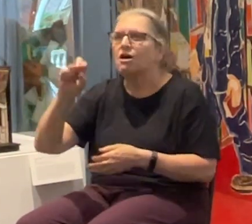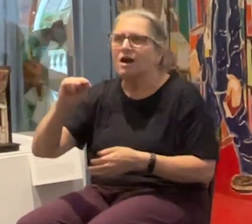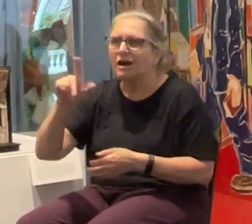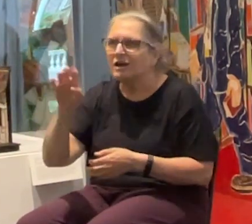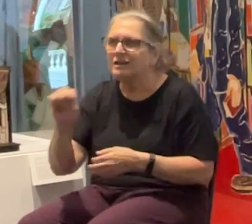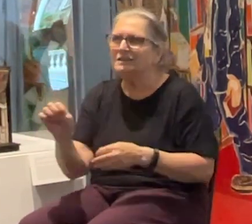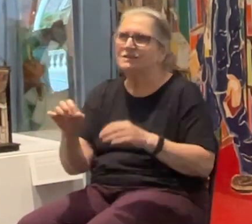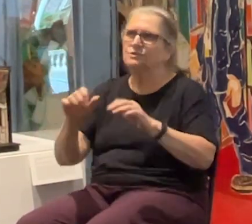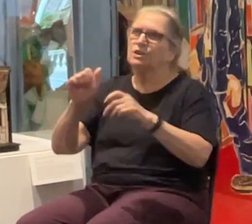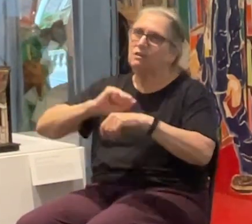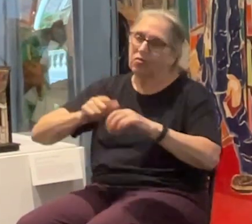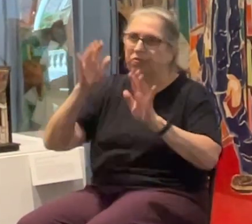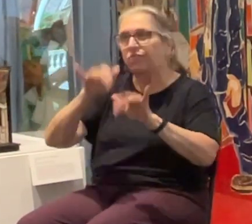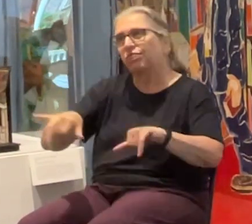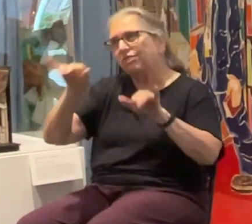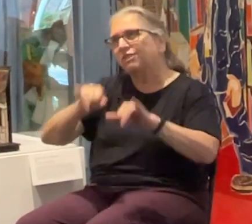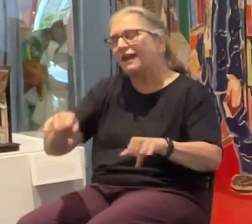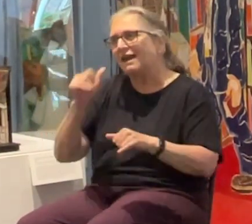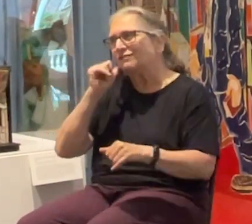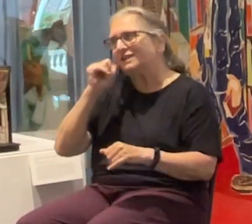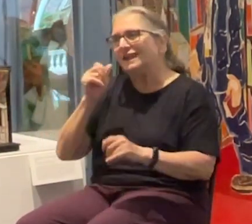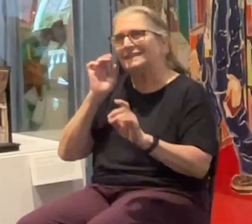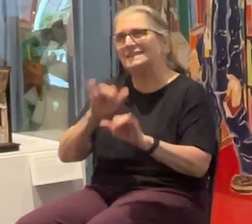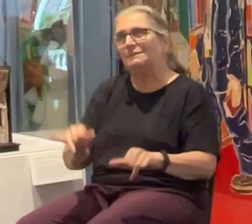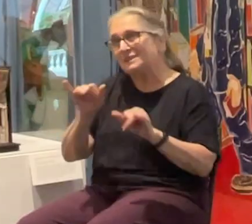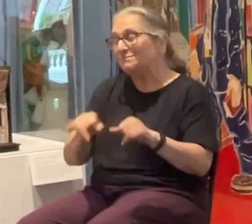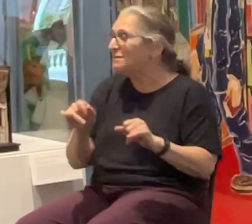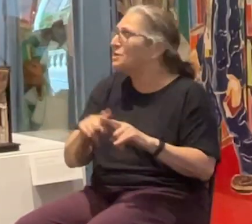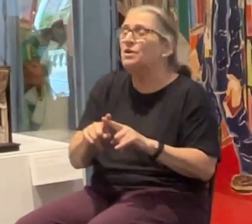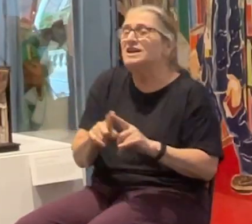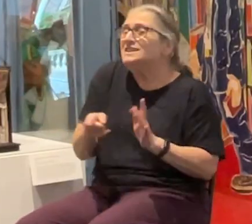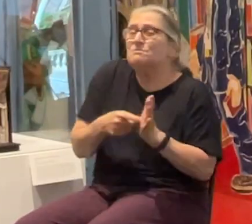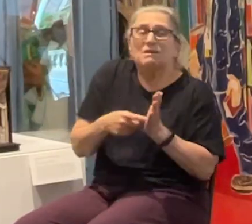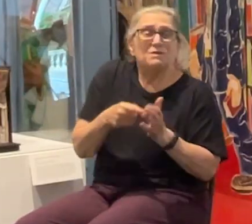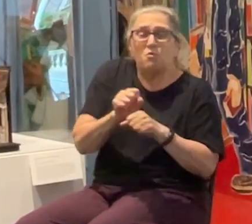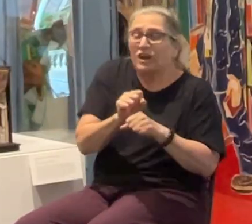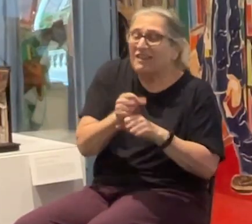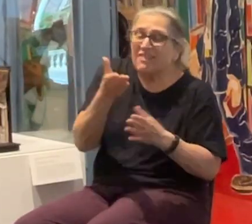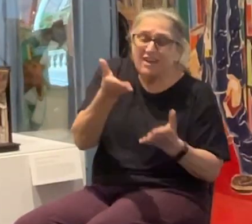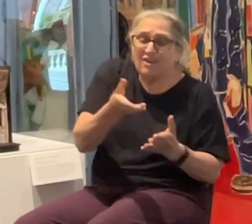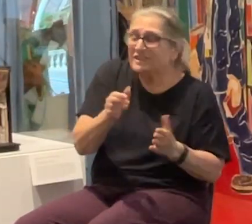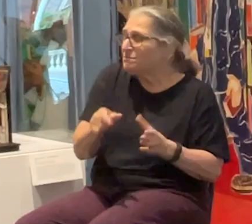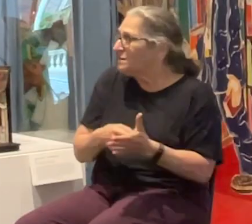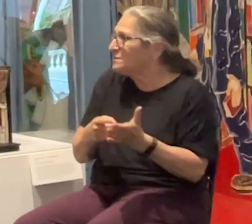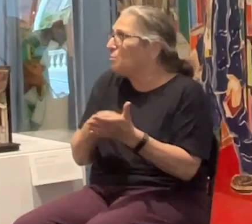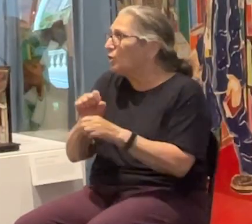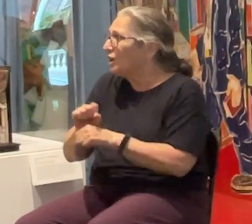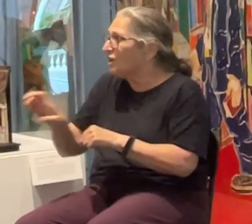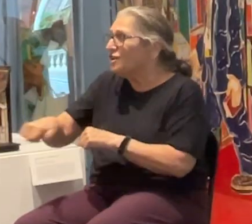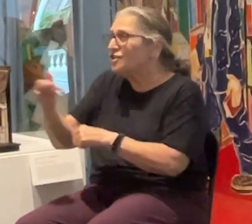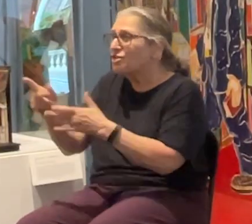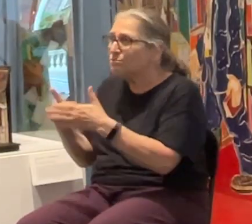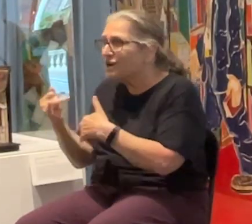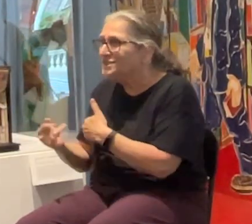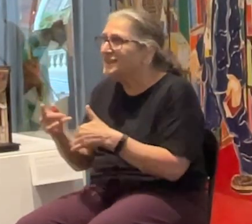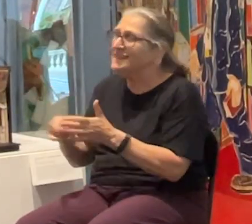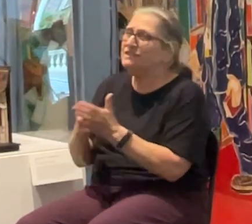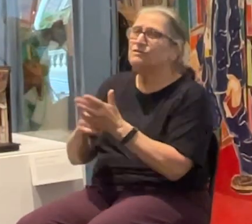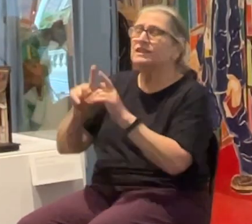material, sometimes you're working in another material. The way the process works is always kind of interesting and